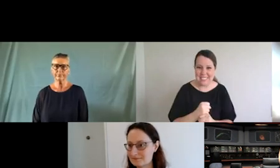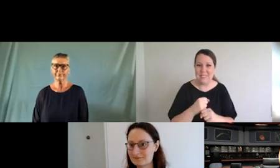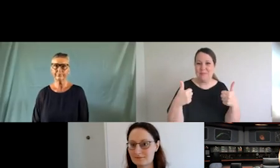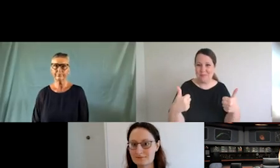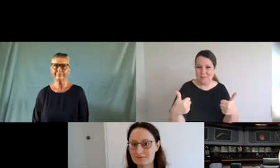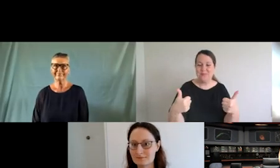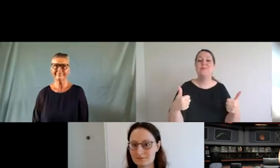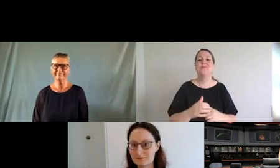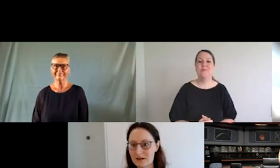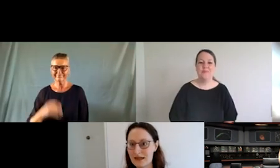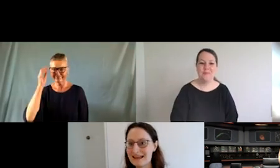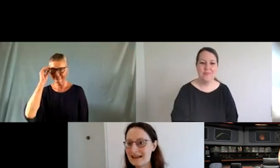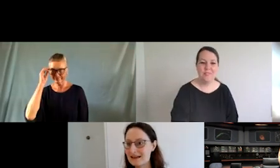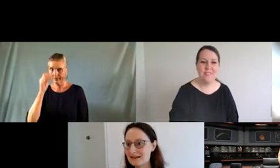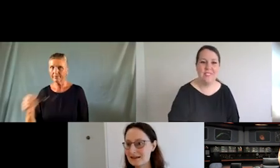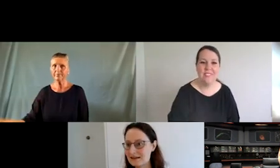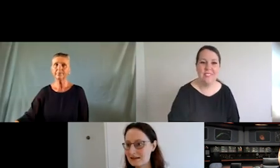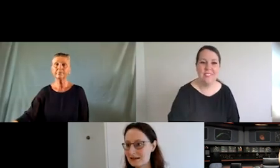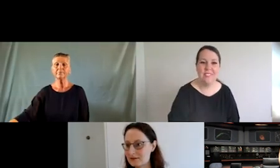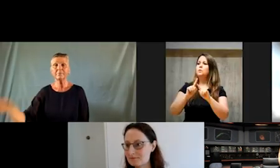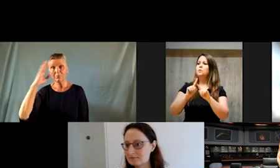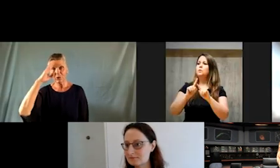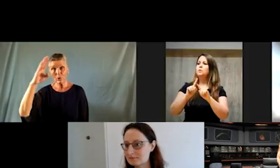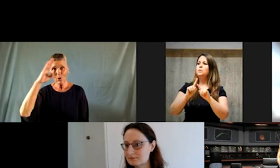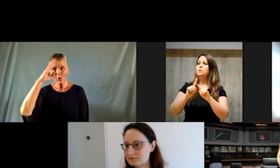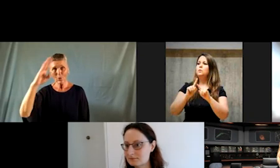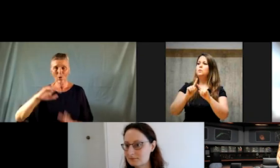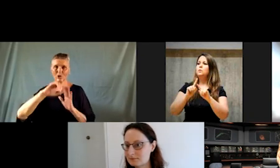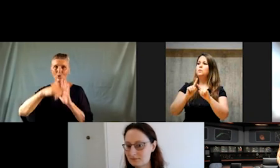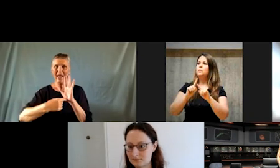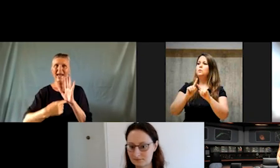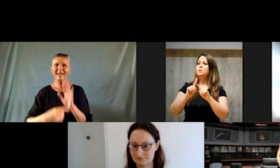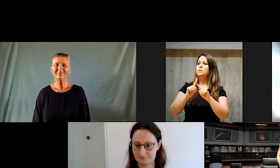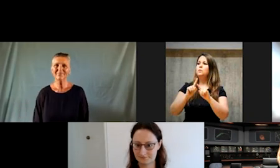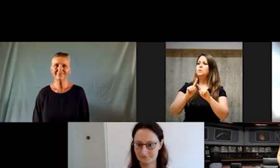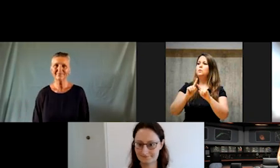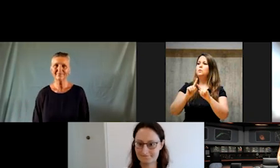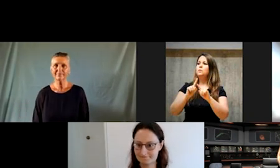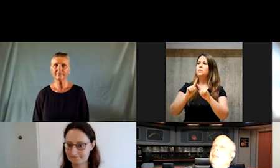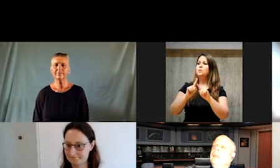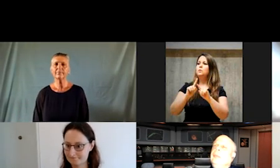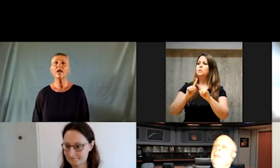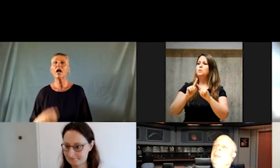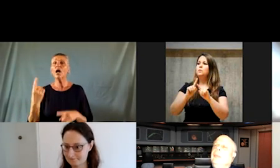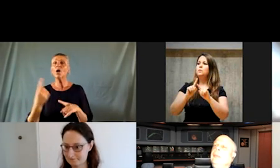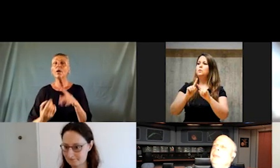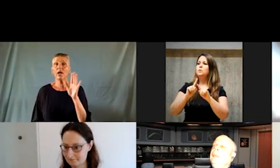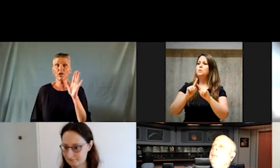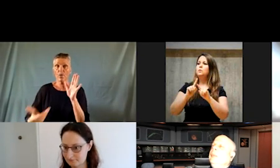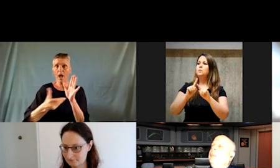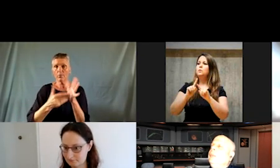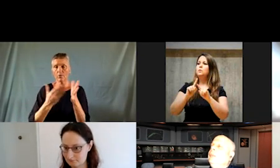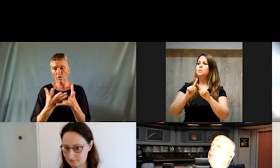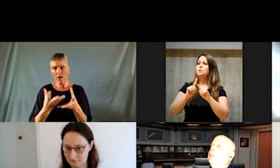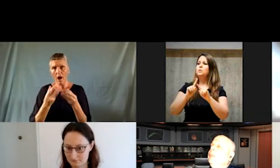Kia ora, Julian. Yeah, well, I just want to just quickly add in, because I do appreciate we're